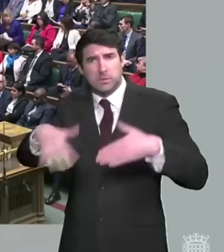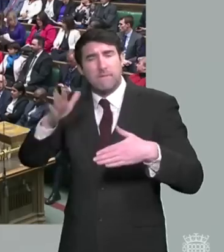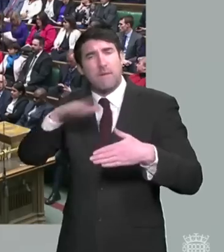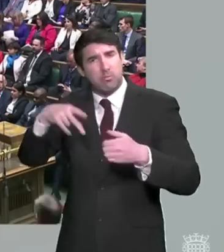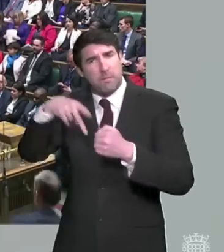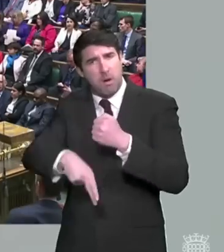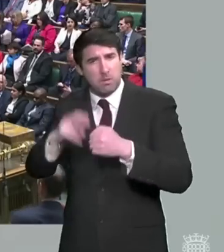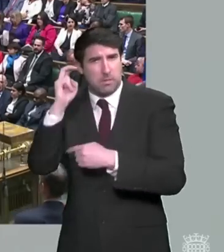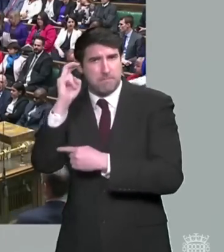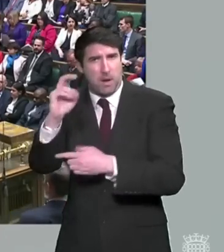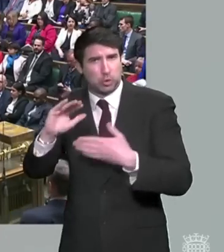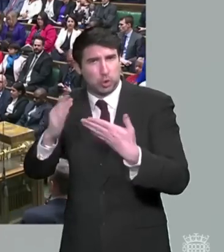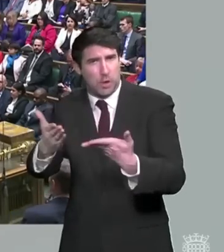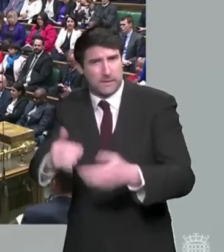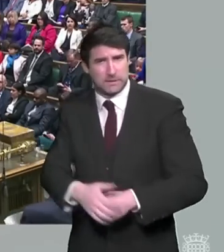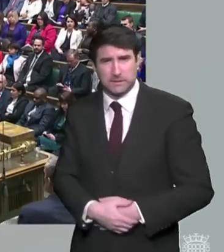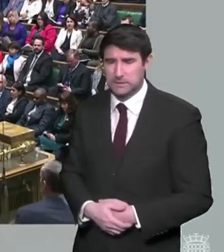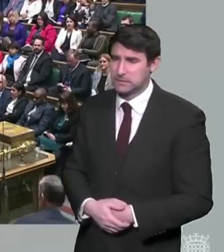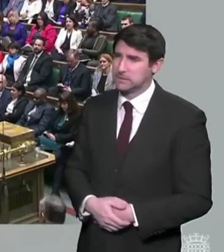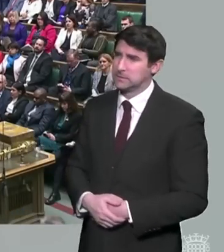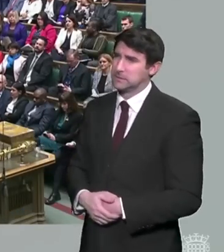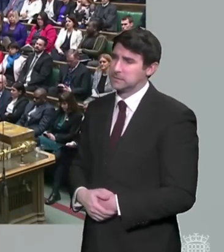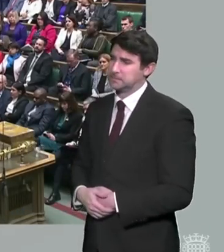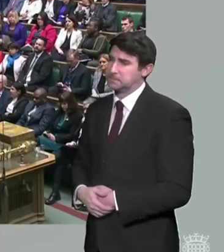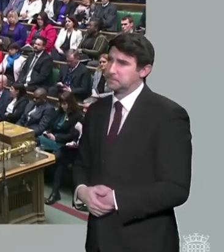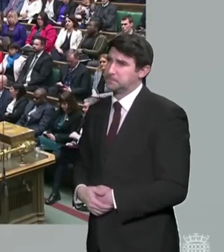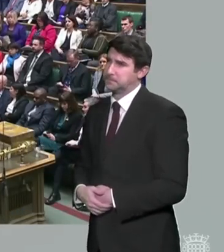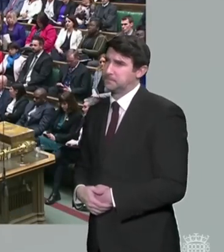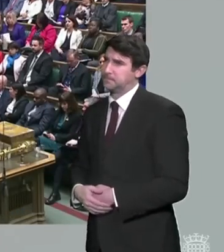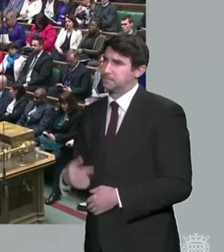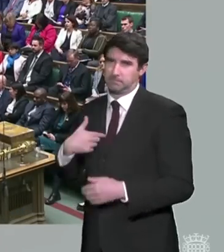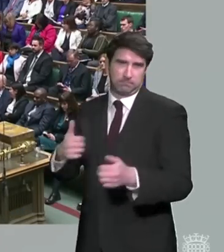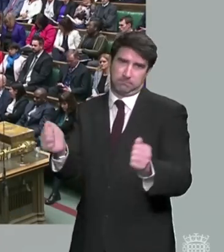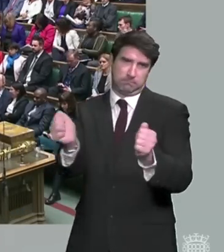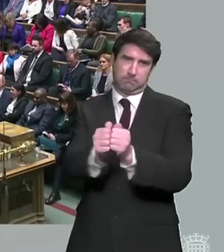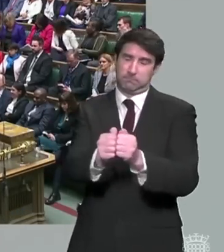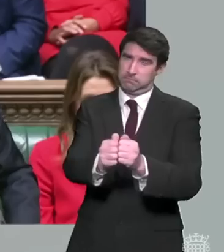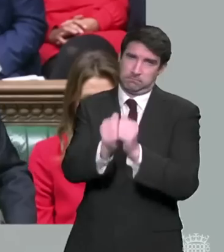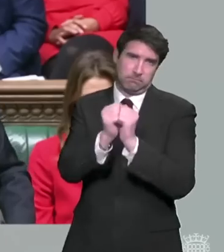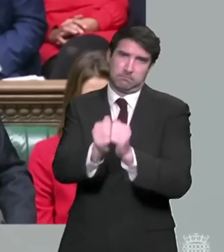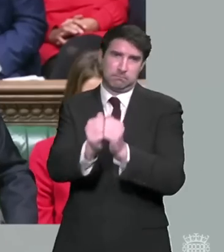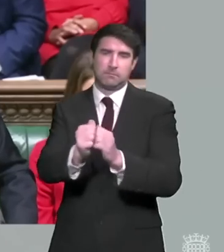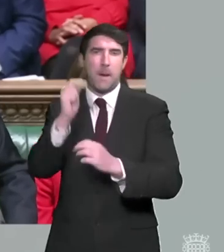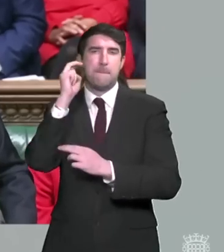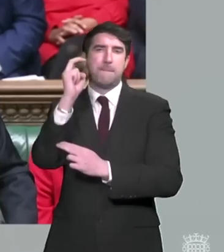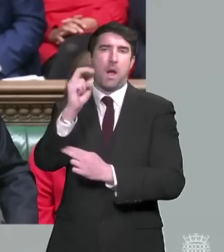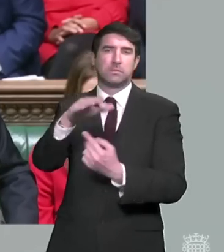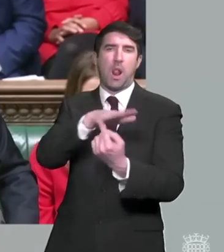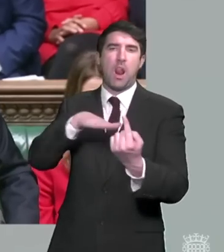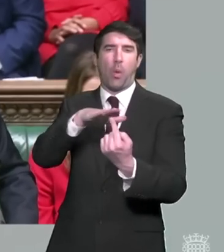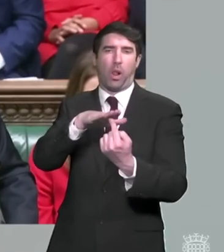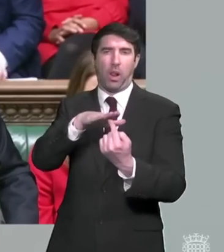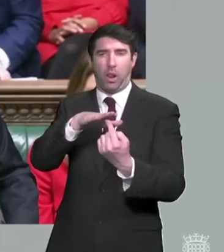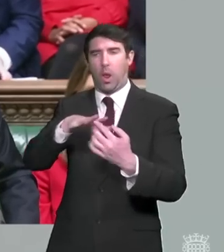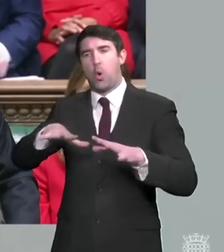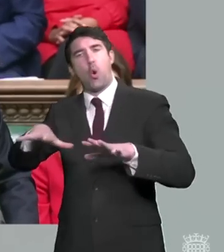issue? Prime Minister. Well, Mr. Speaker, we recognise the vital importance of buses in our local communities, and that's why we're well on the way